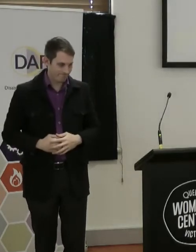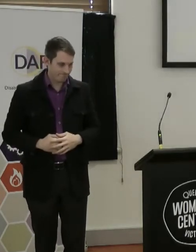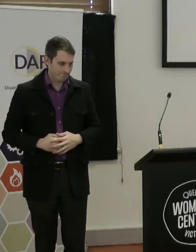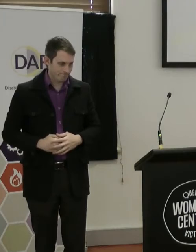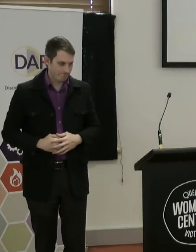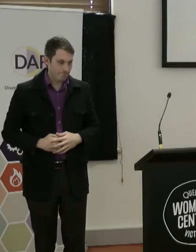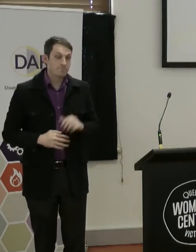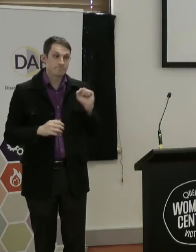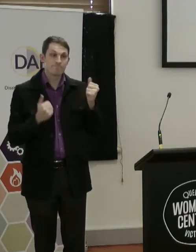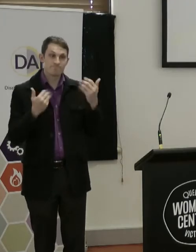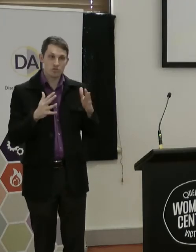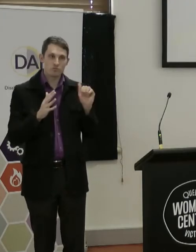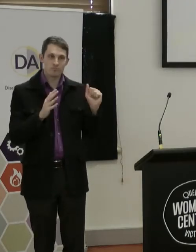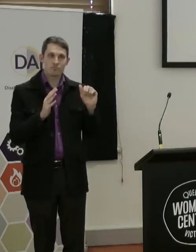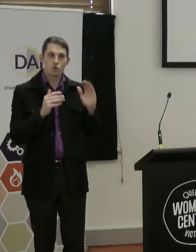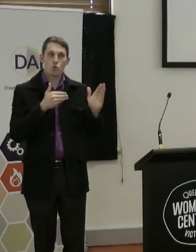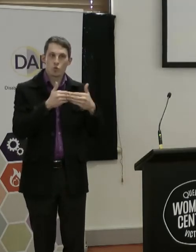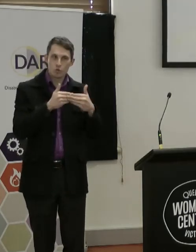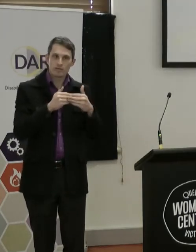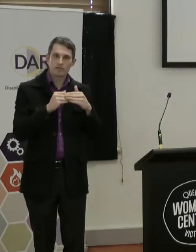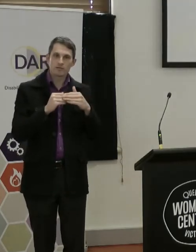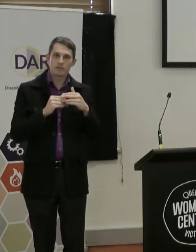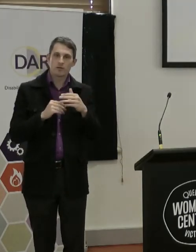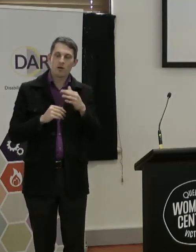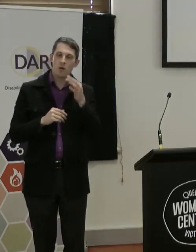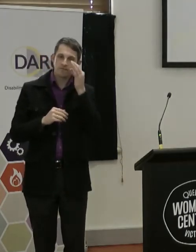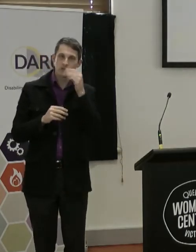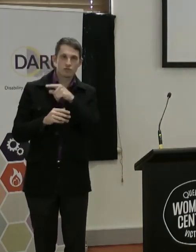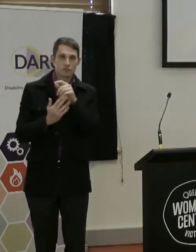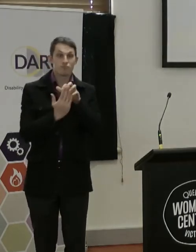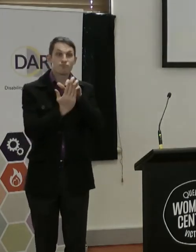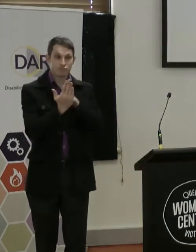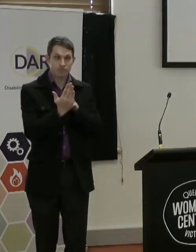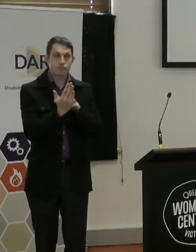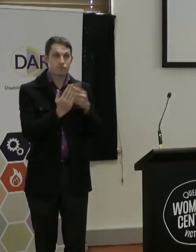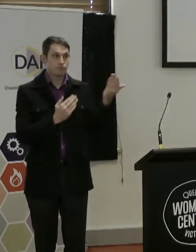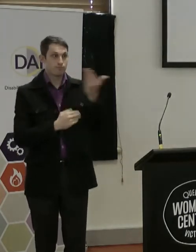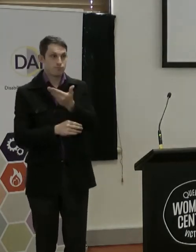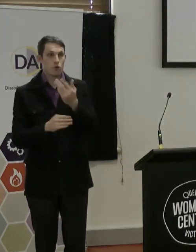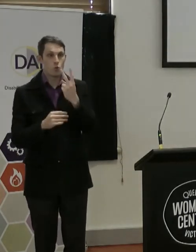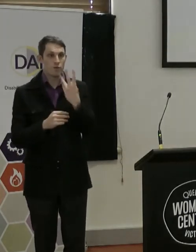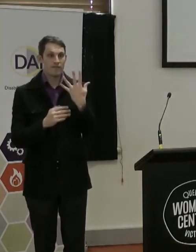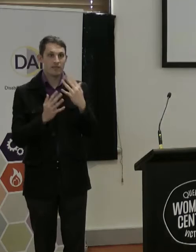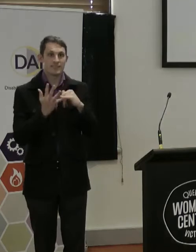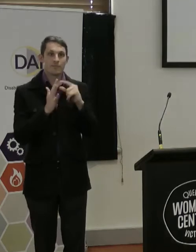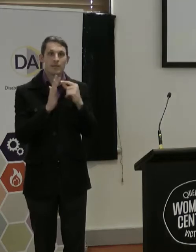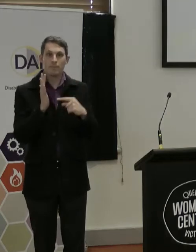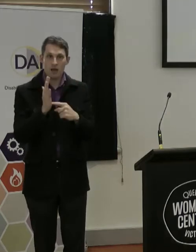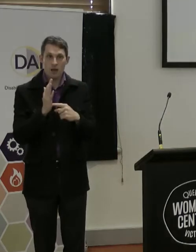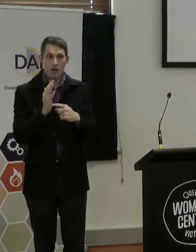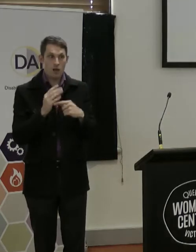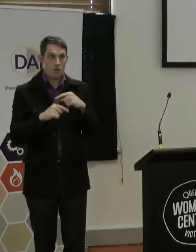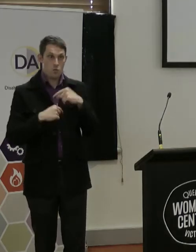handed down its concluding observations on Australia on the 25th of September, and our delegation was pretty happy with the